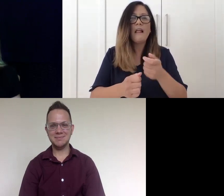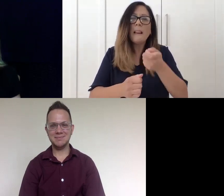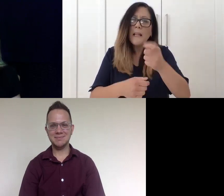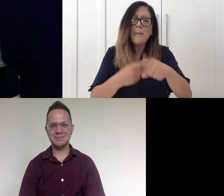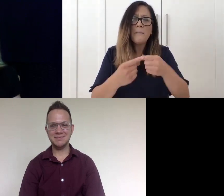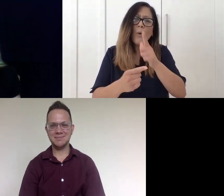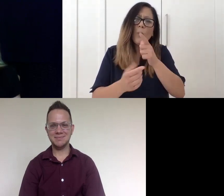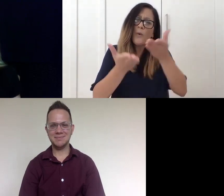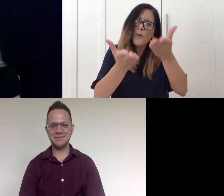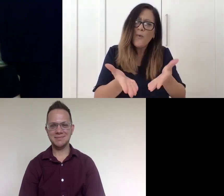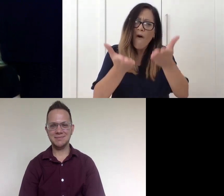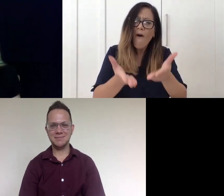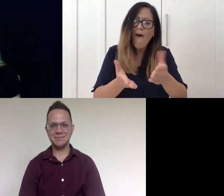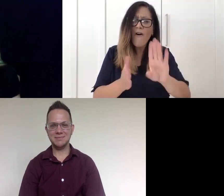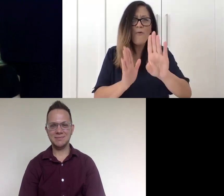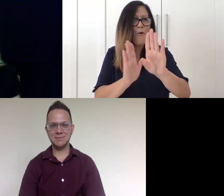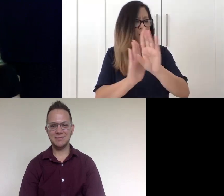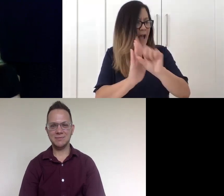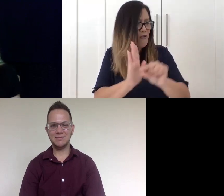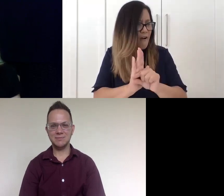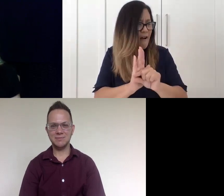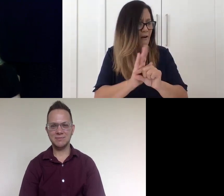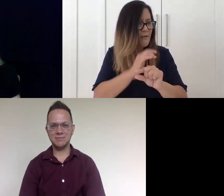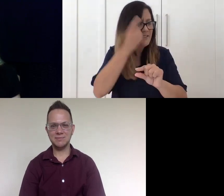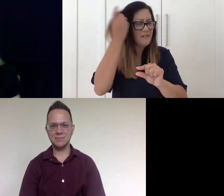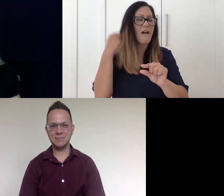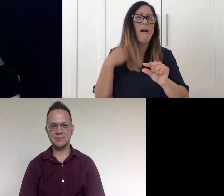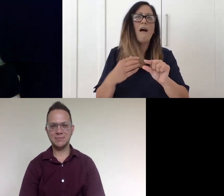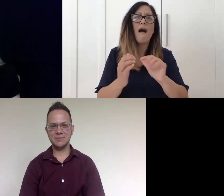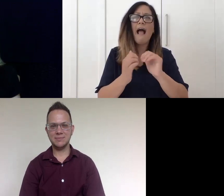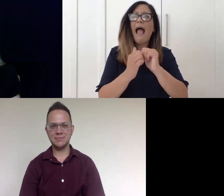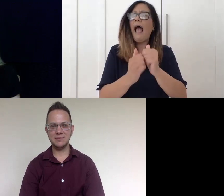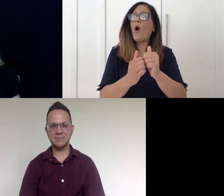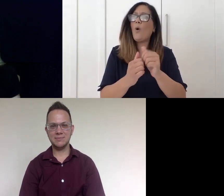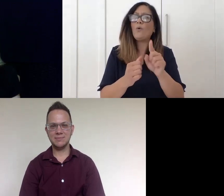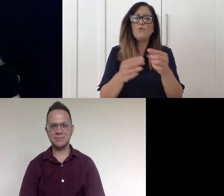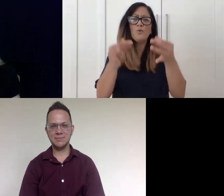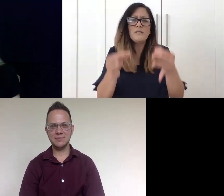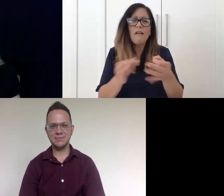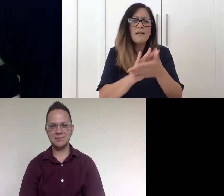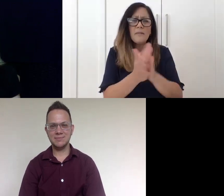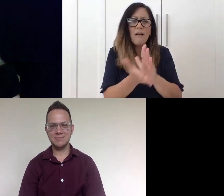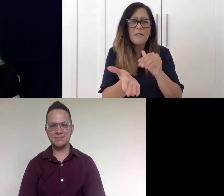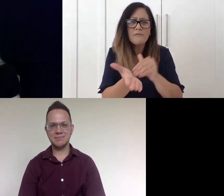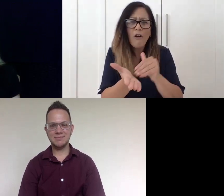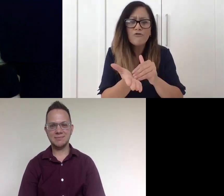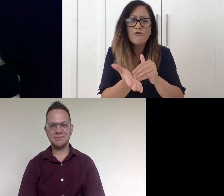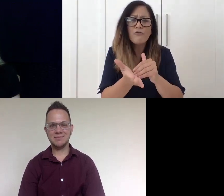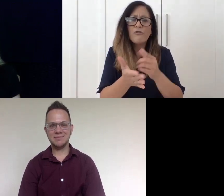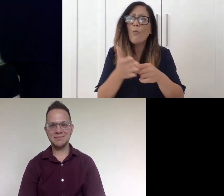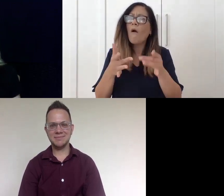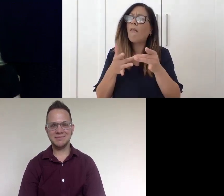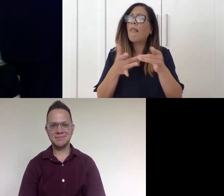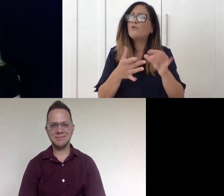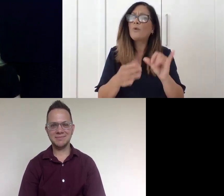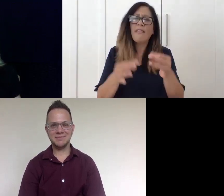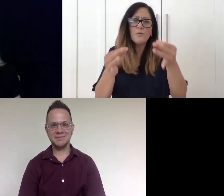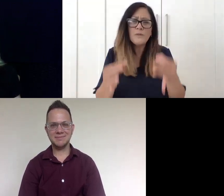Firstly, I'd like to start with a little bit about you. I'd like to know your background,